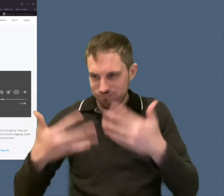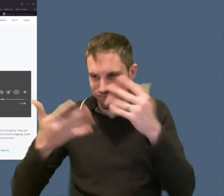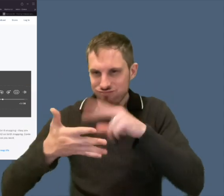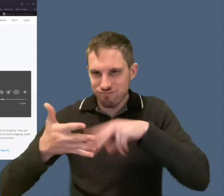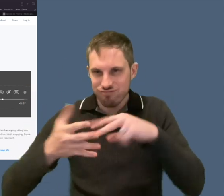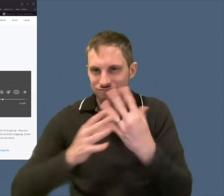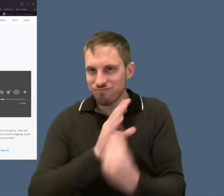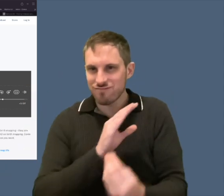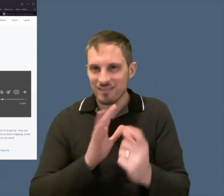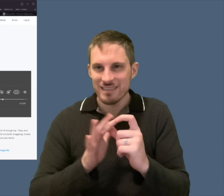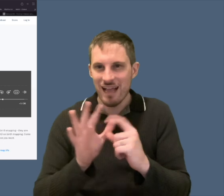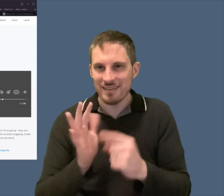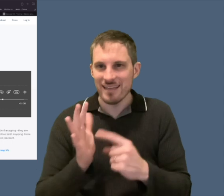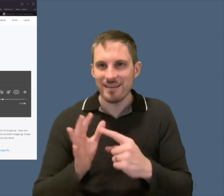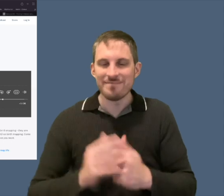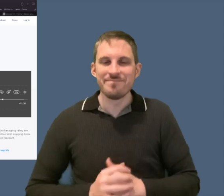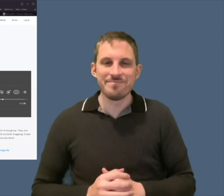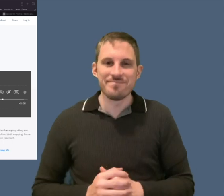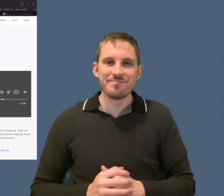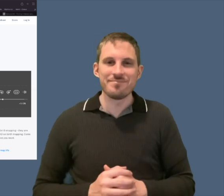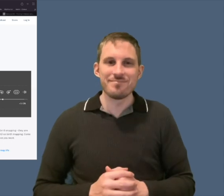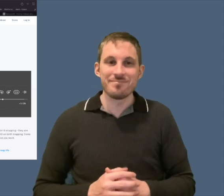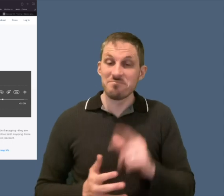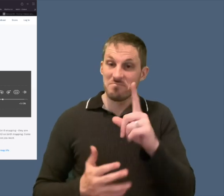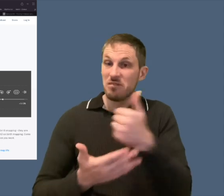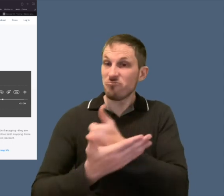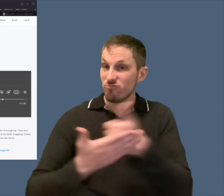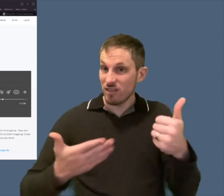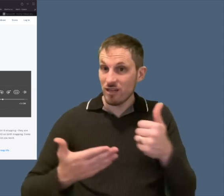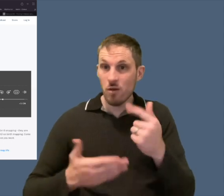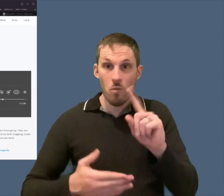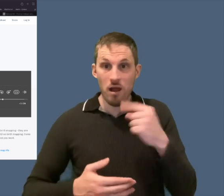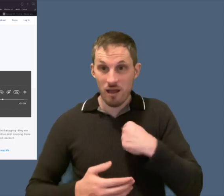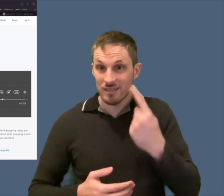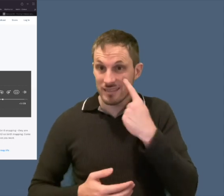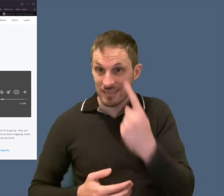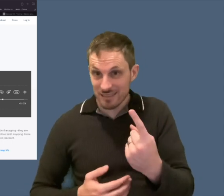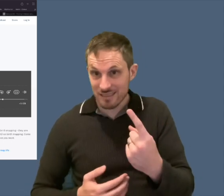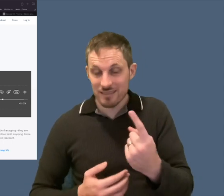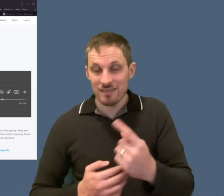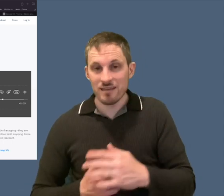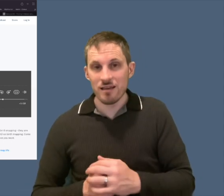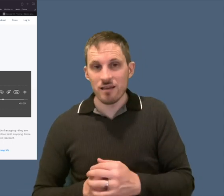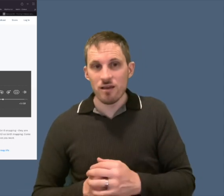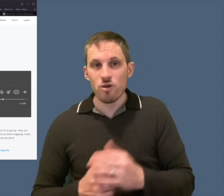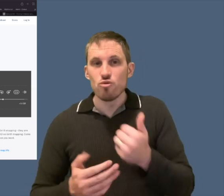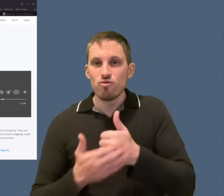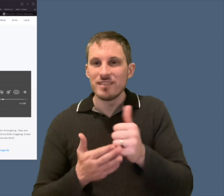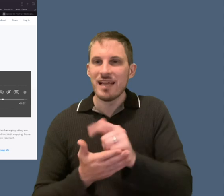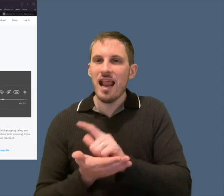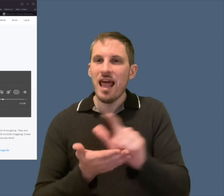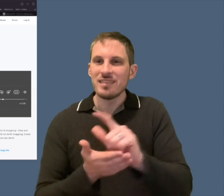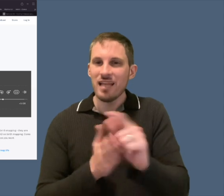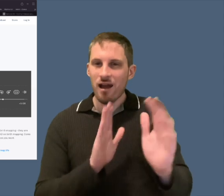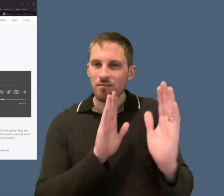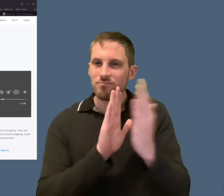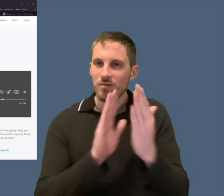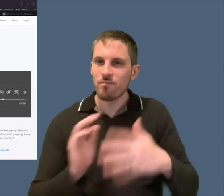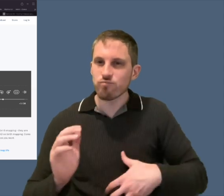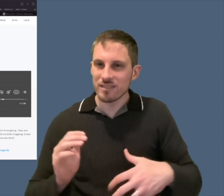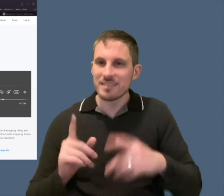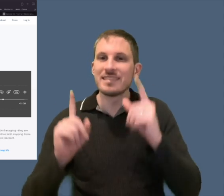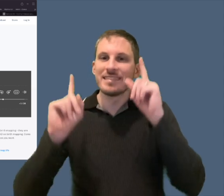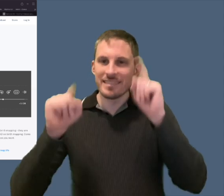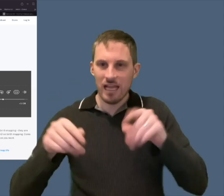But generally what I'm seeing with what's coming through is that it is later in pregnancy that women start to engage